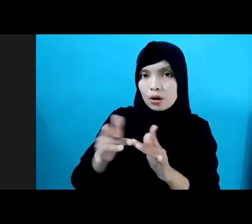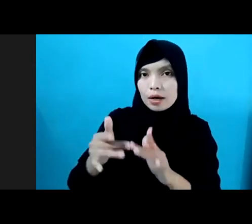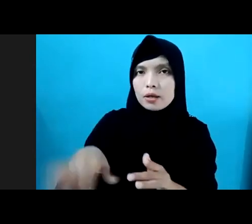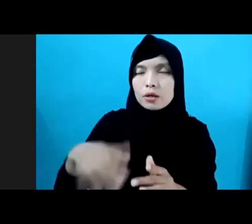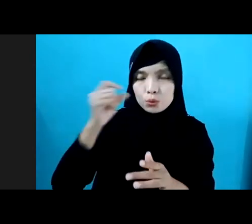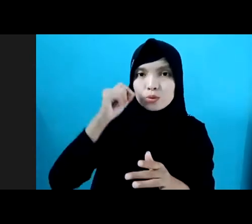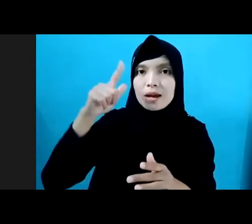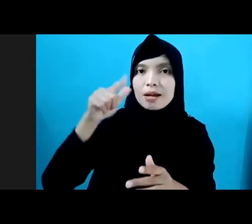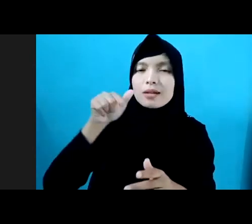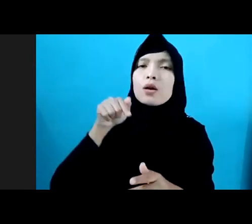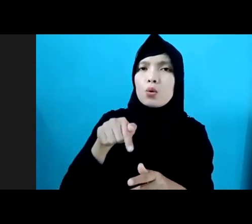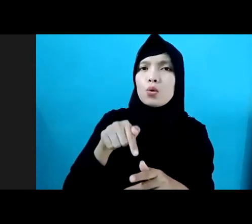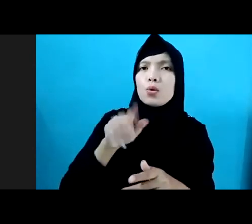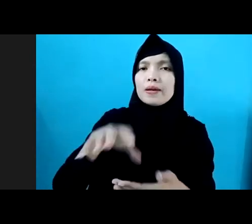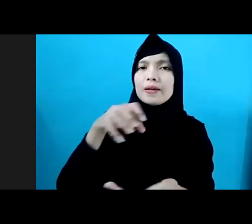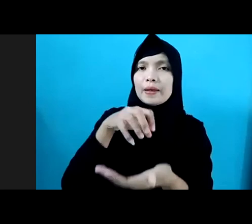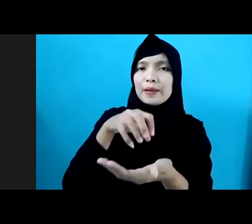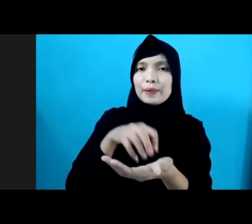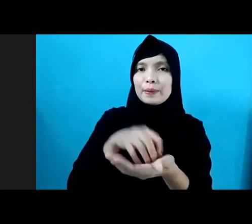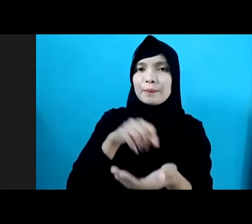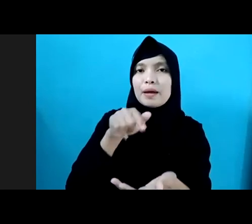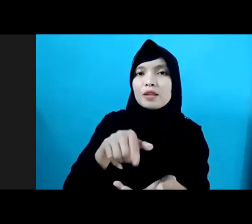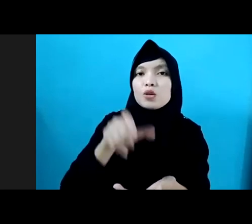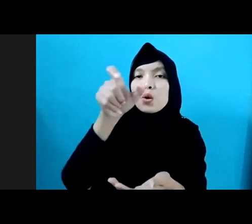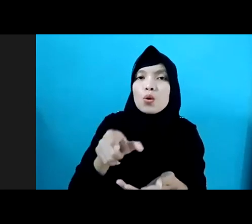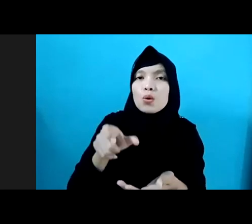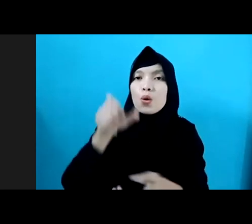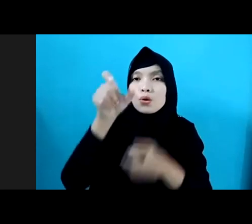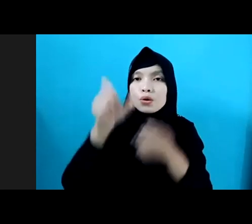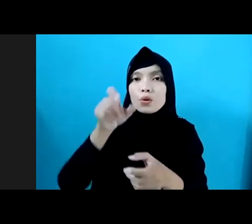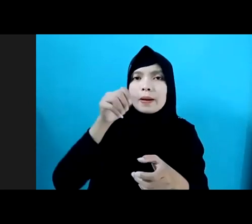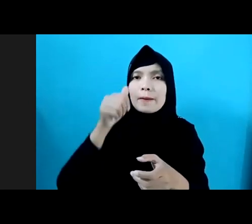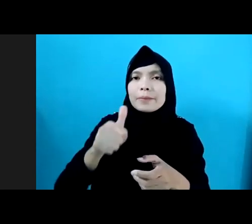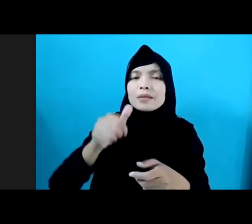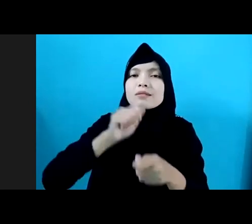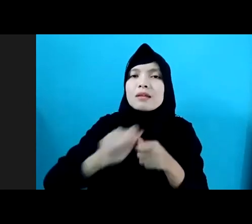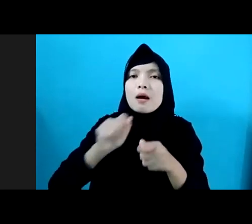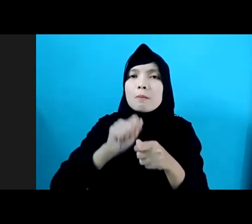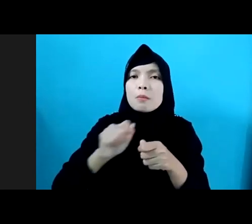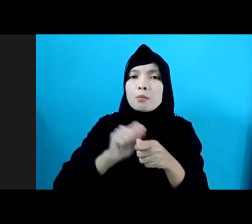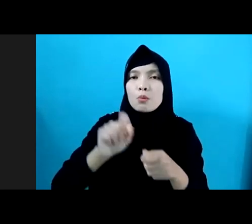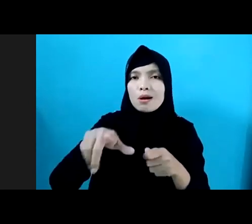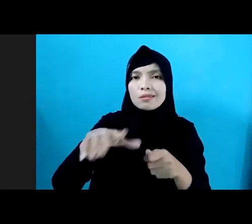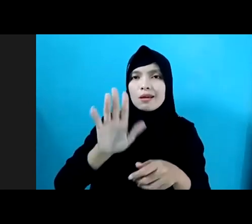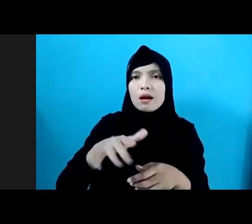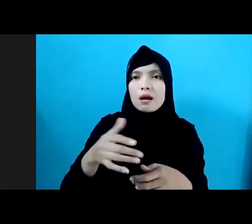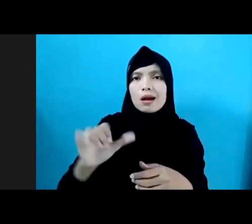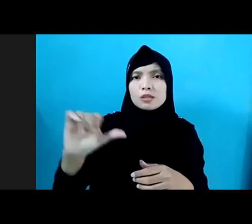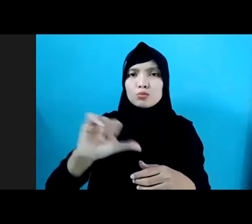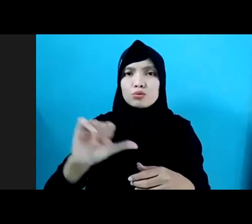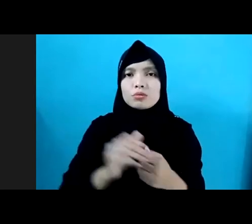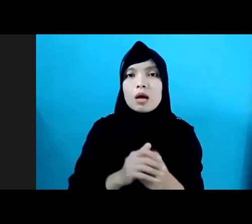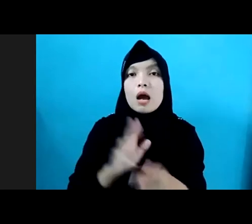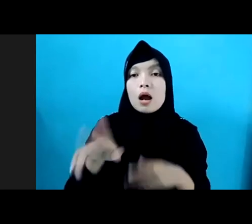And If I Feed That Way Or I Feed Somebody Is Going To Hurt Me Or Do Something With My Knowledge My